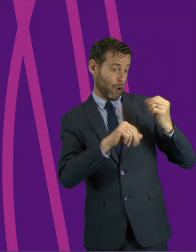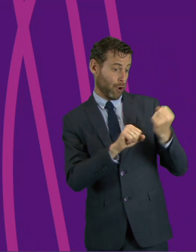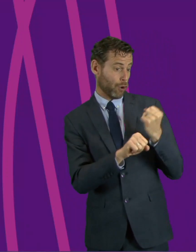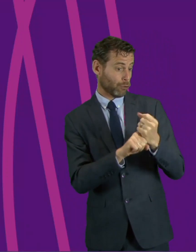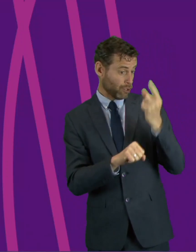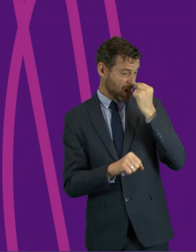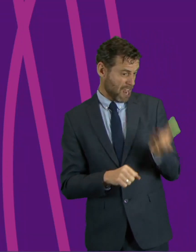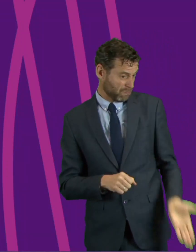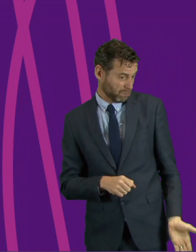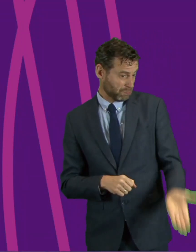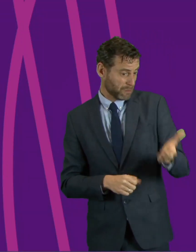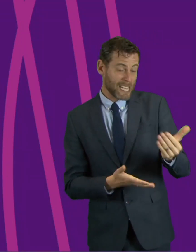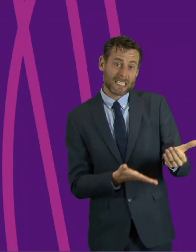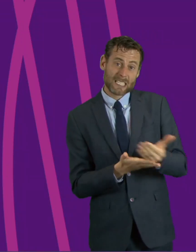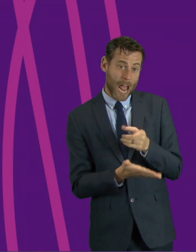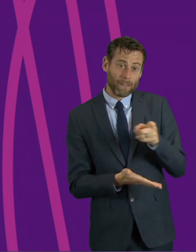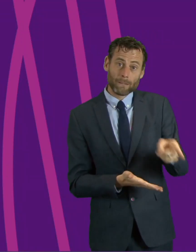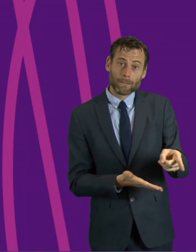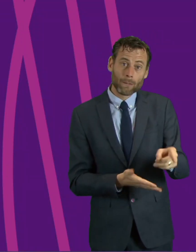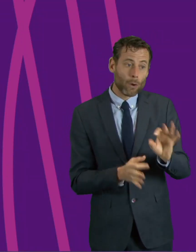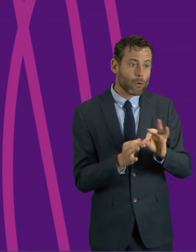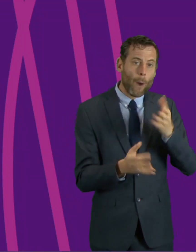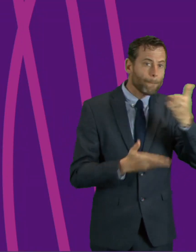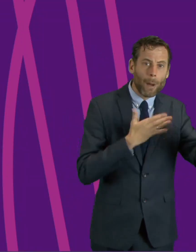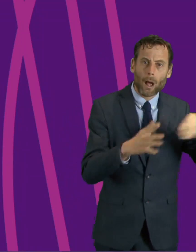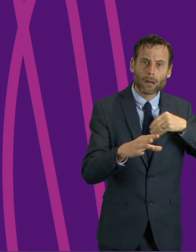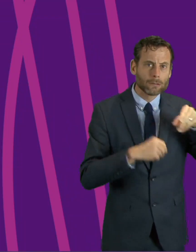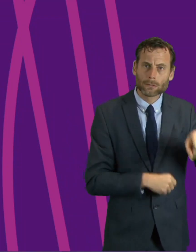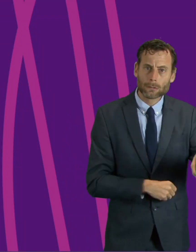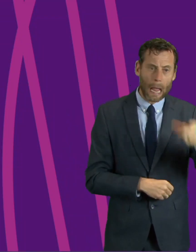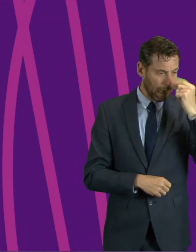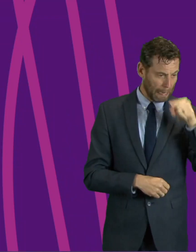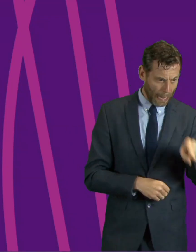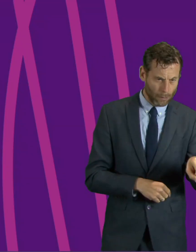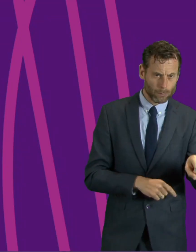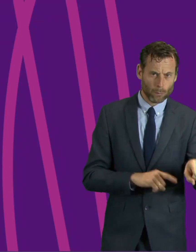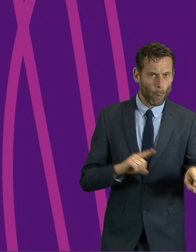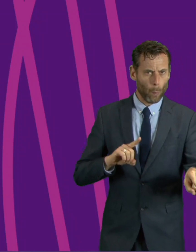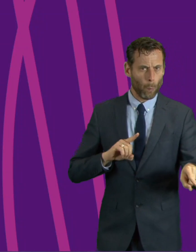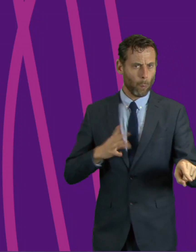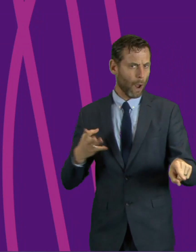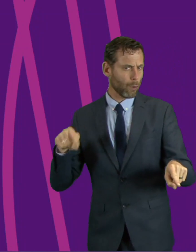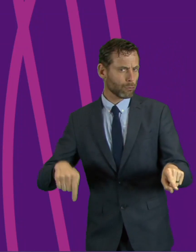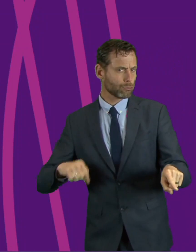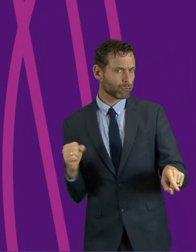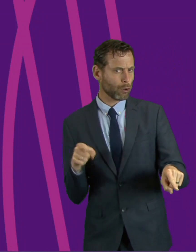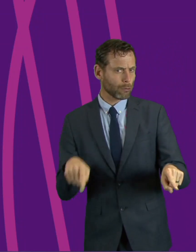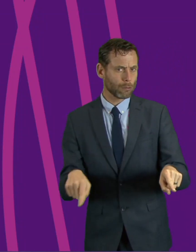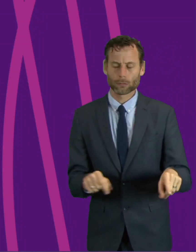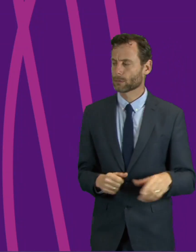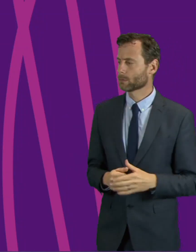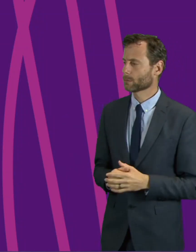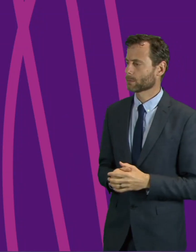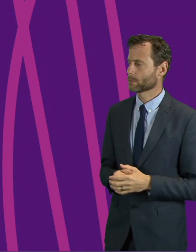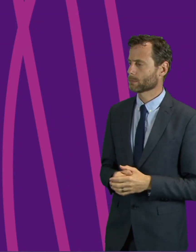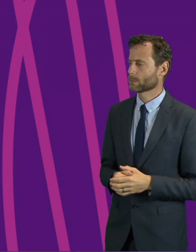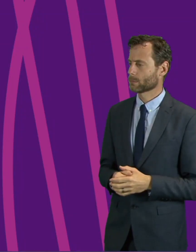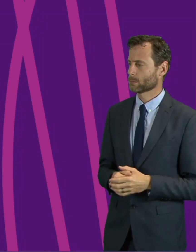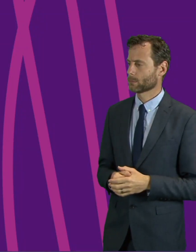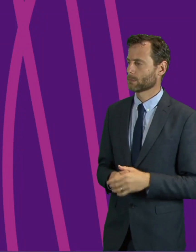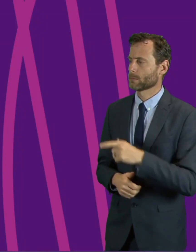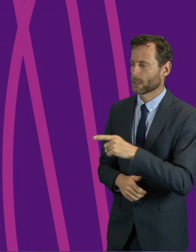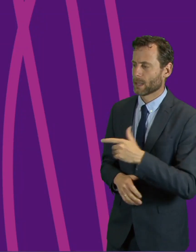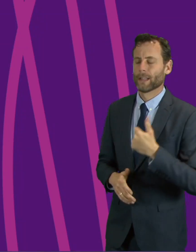do it without spreading the virus, then why not in Scotland? First Minister. Can I say, first of all, I think some people,